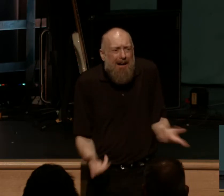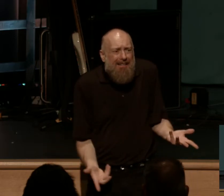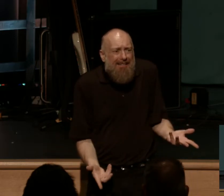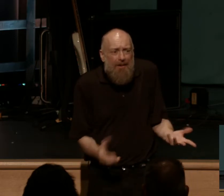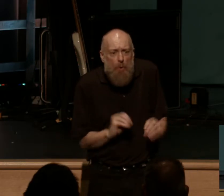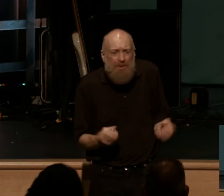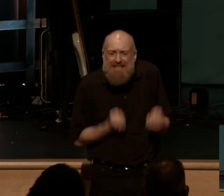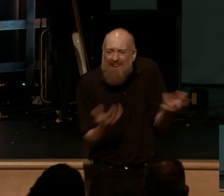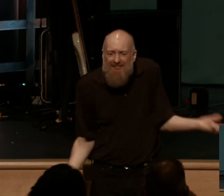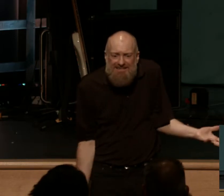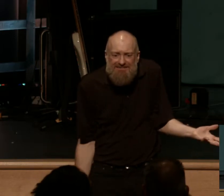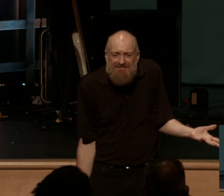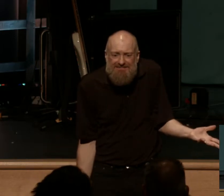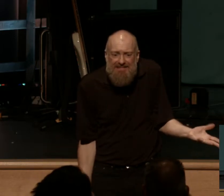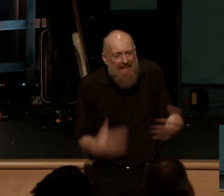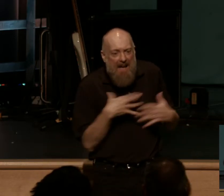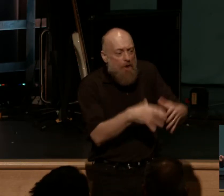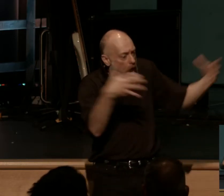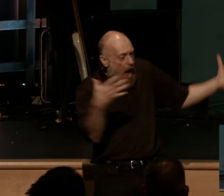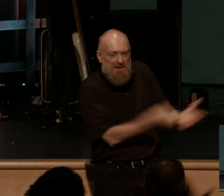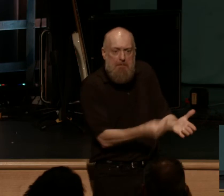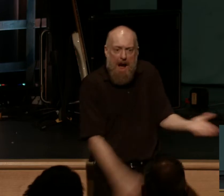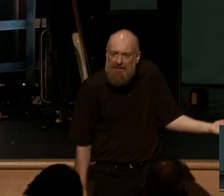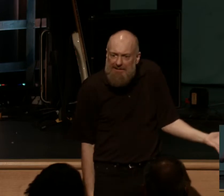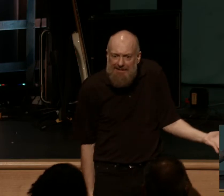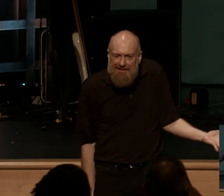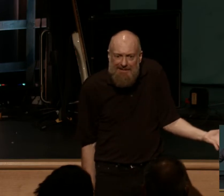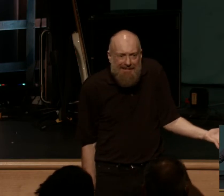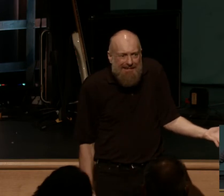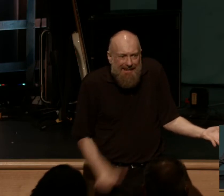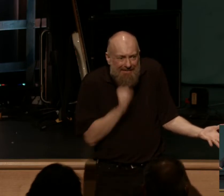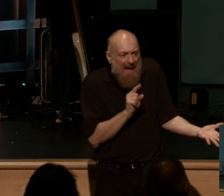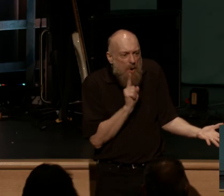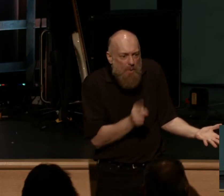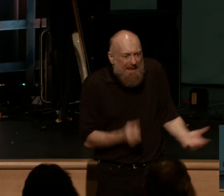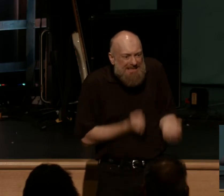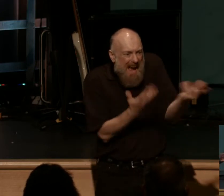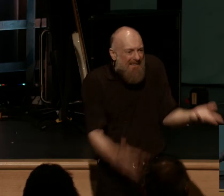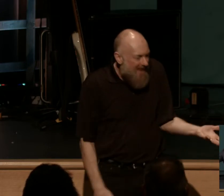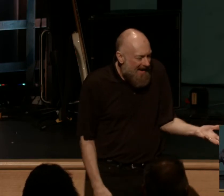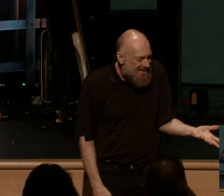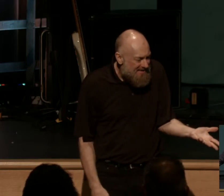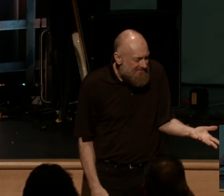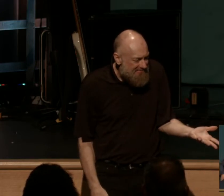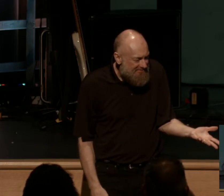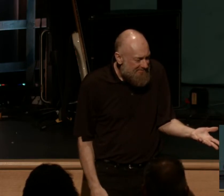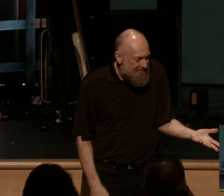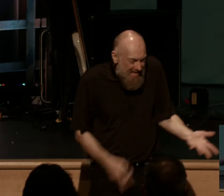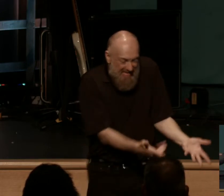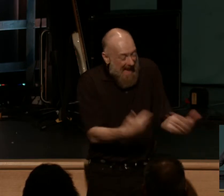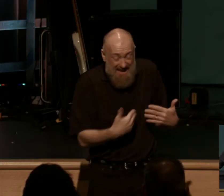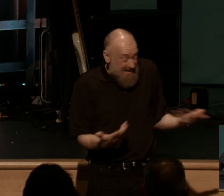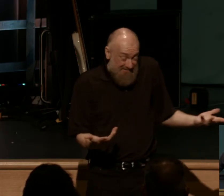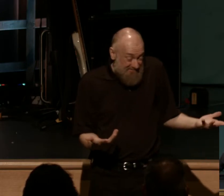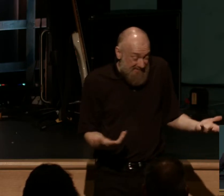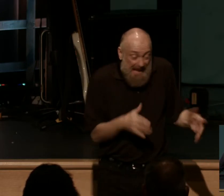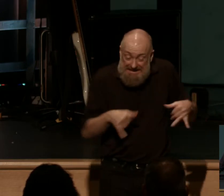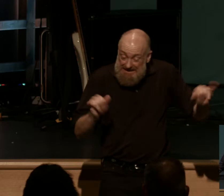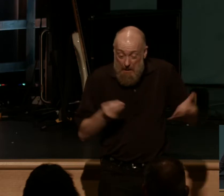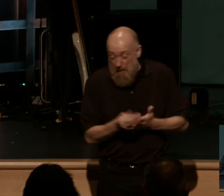to their wealth, it's nothing. And they do everything. There's nothing they can't have. There's nothing they don't get. There's nothing they cannot